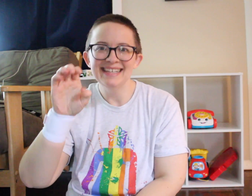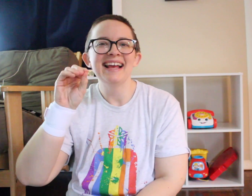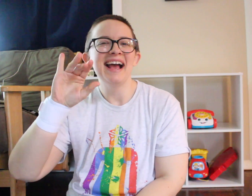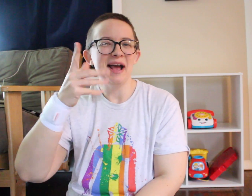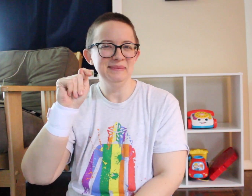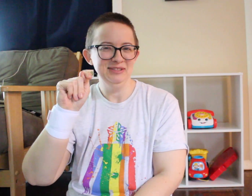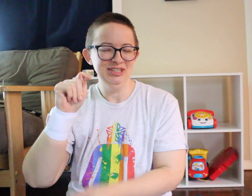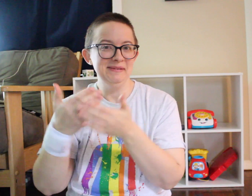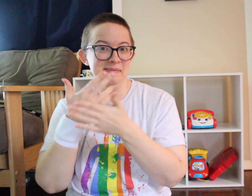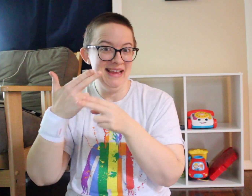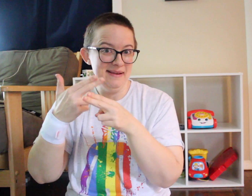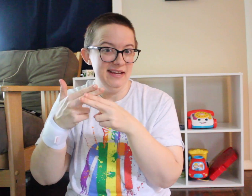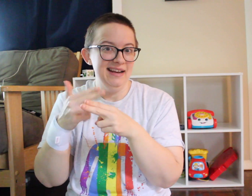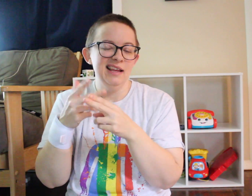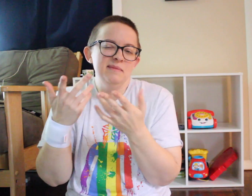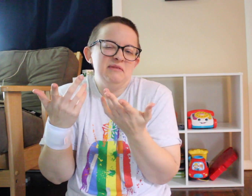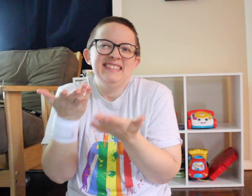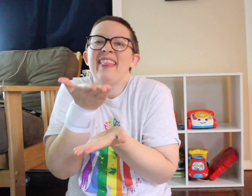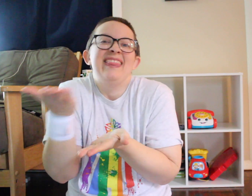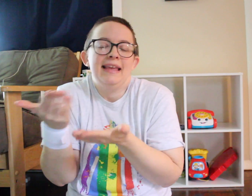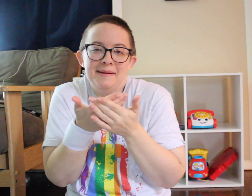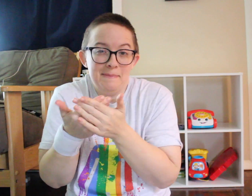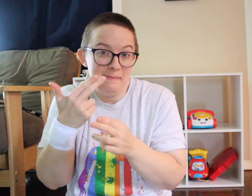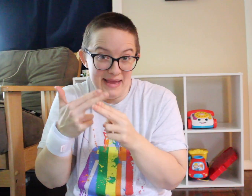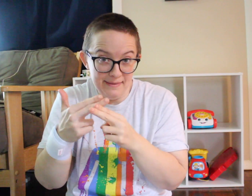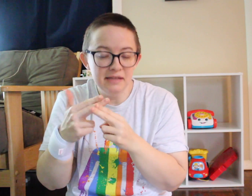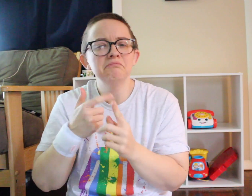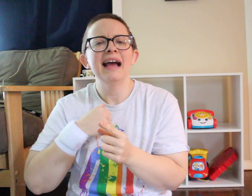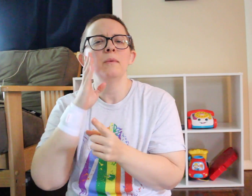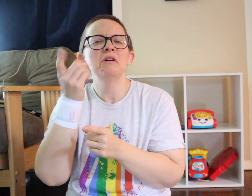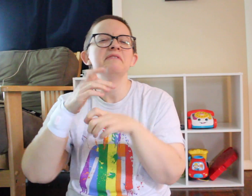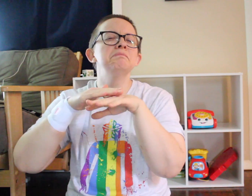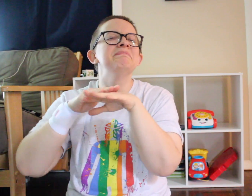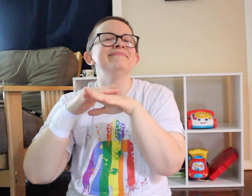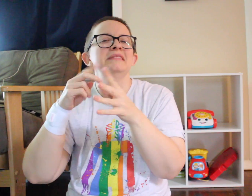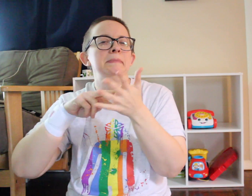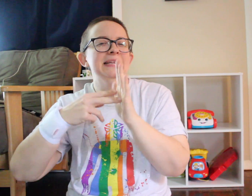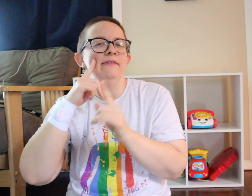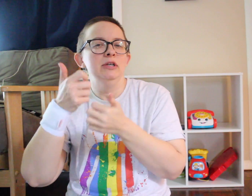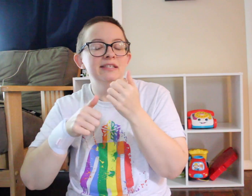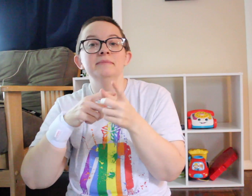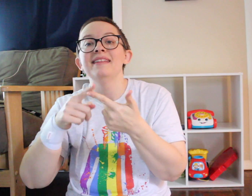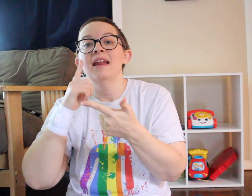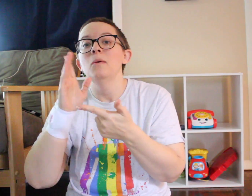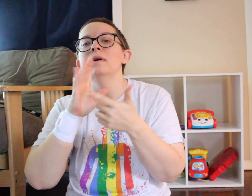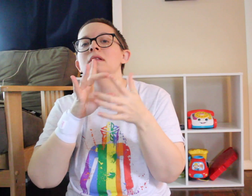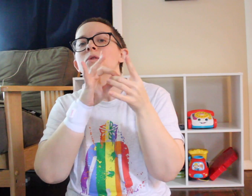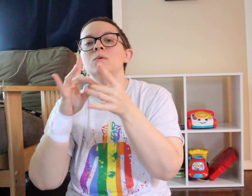inanimate object baby names. So, thing baby names. And I'll kind of just give you a little bit of a meaning, and